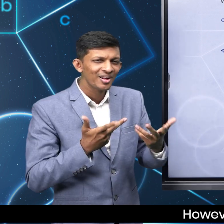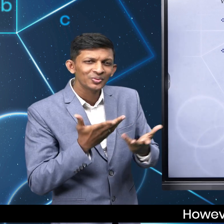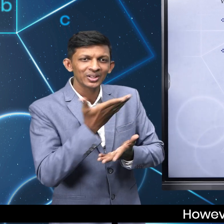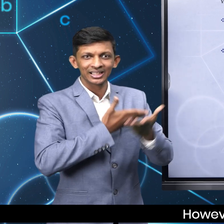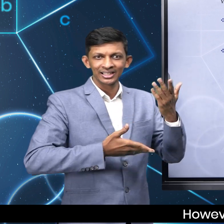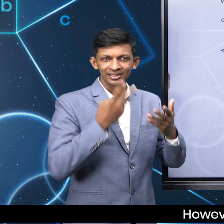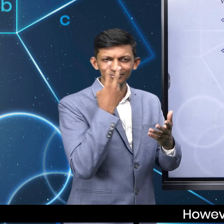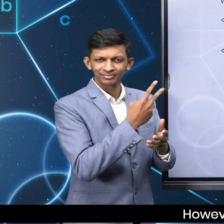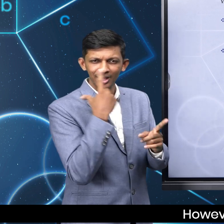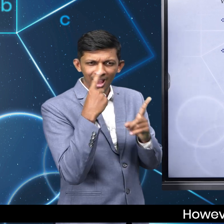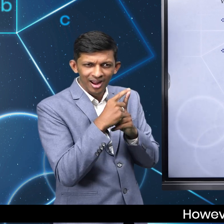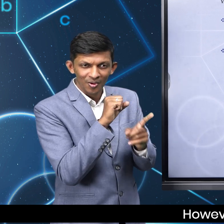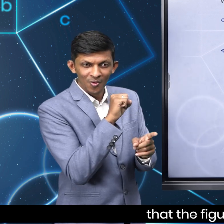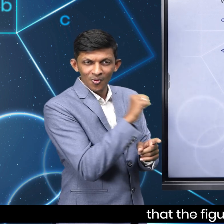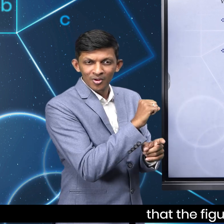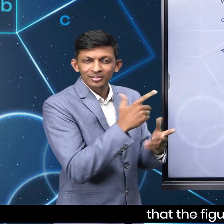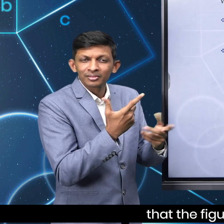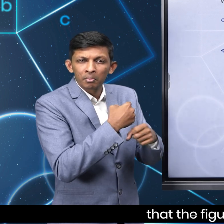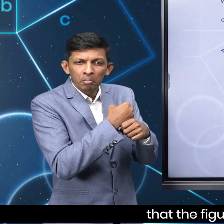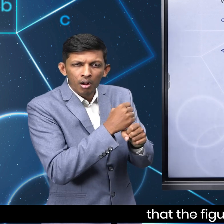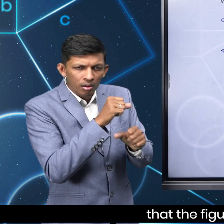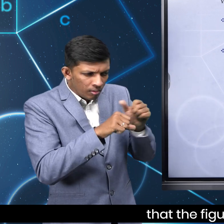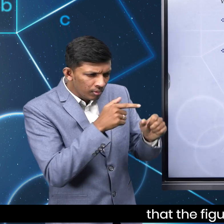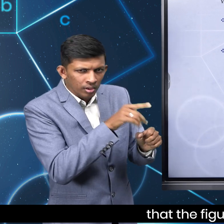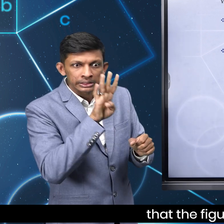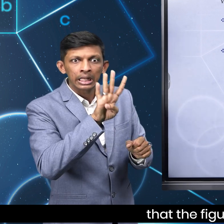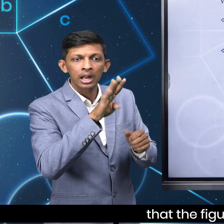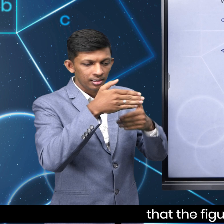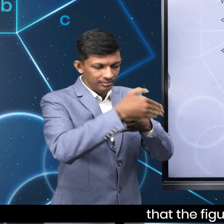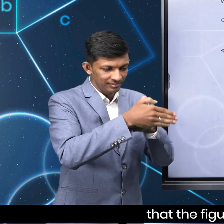However, we can still identify that the figure is made up of 4 cubes.